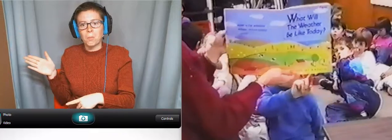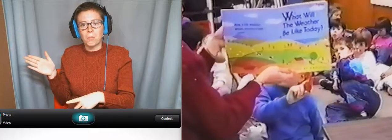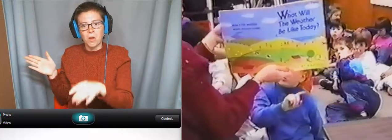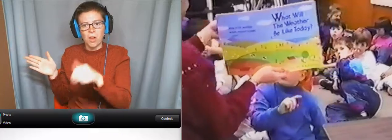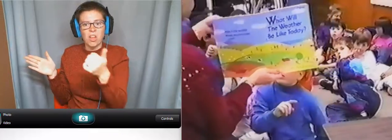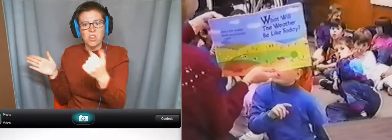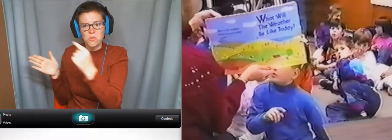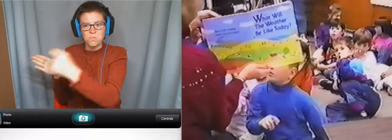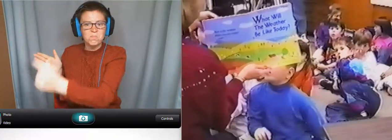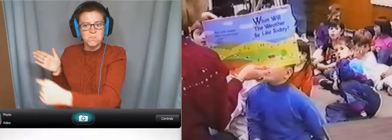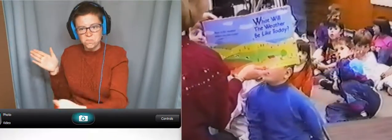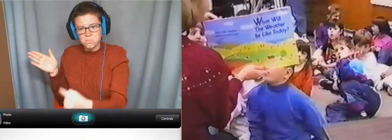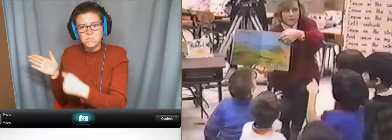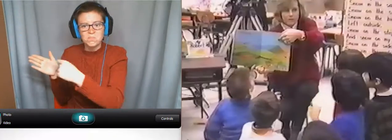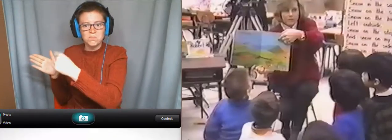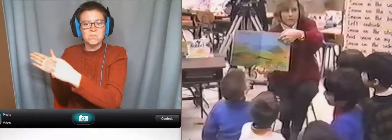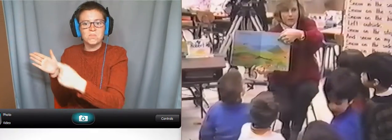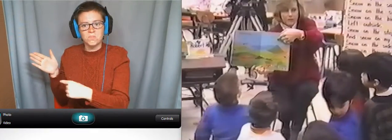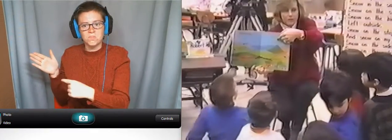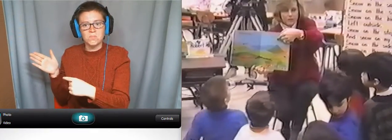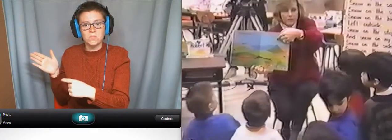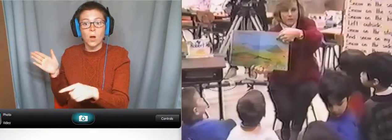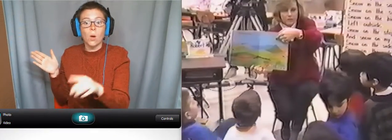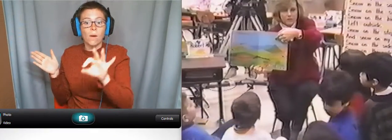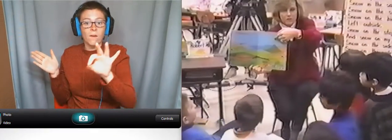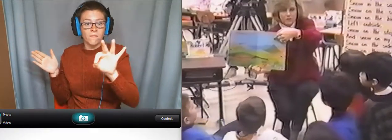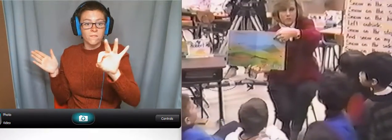balloon. And the balloon. And the flag